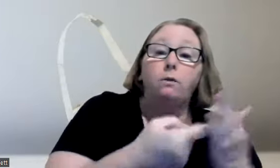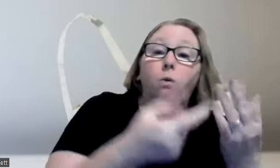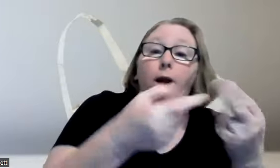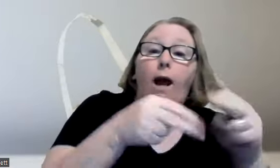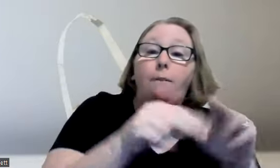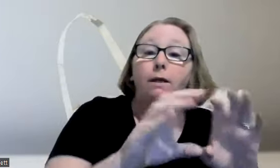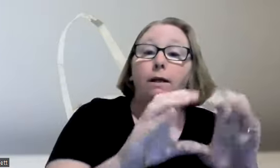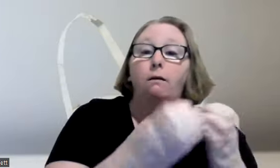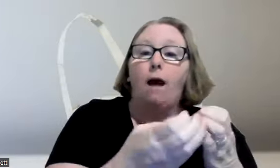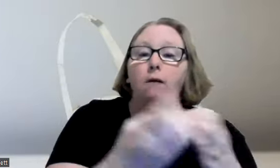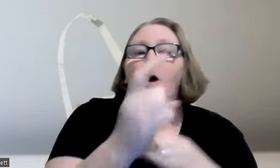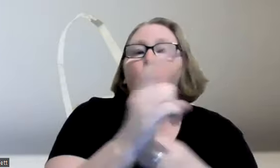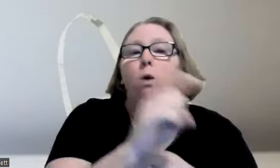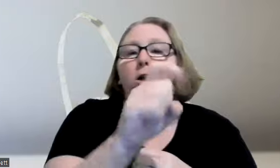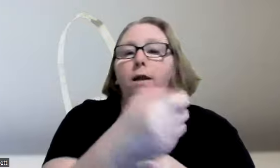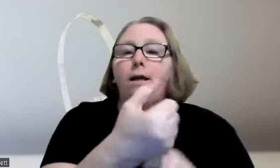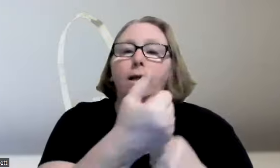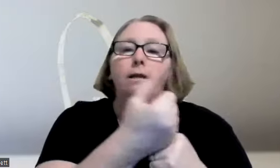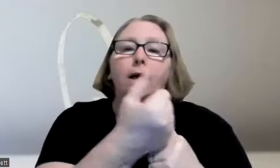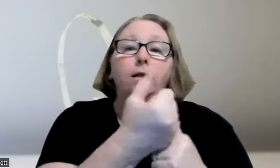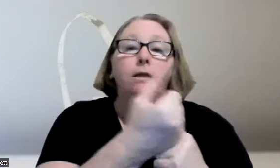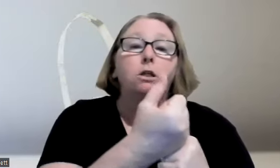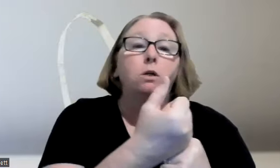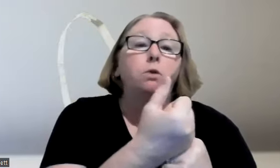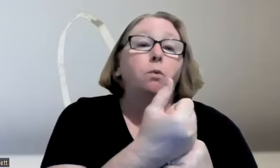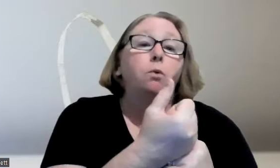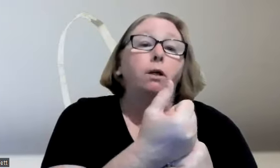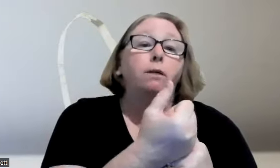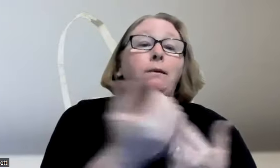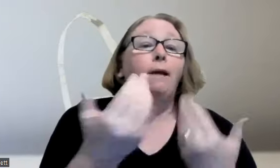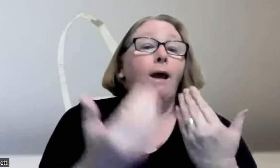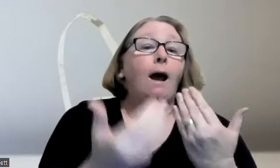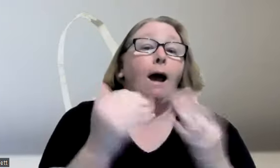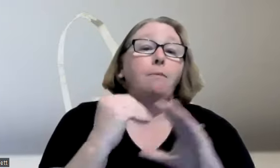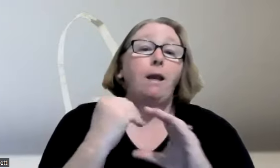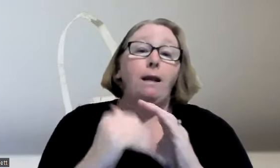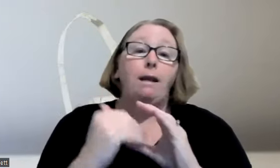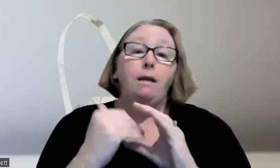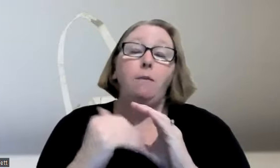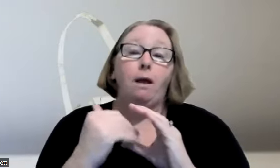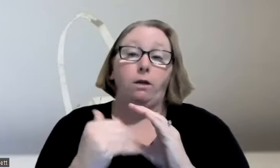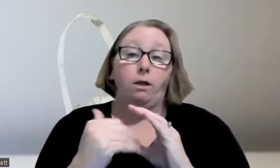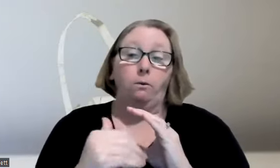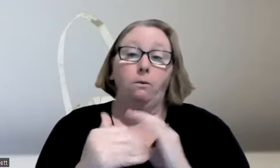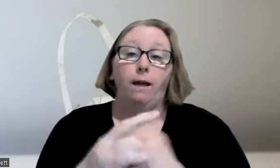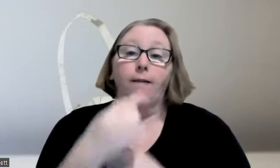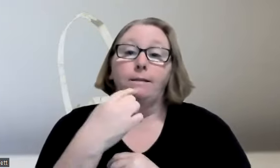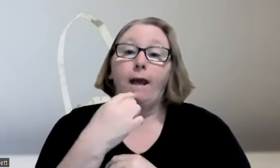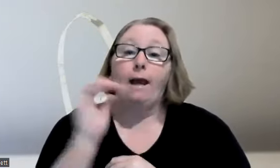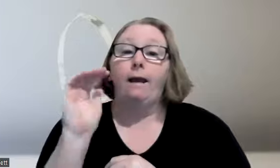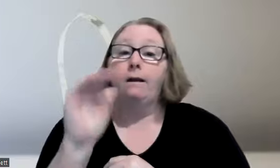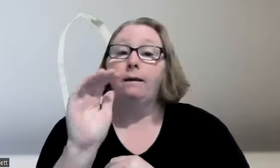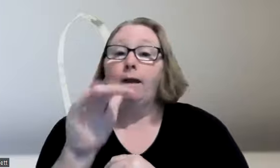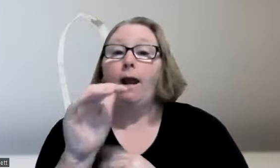what happened in class. Where do they need that additional support? I may email you and say,